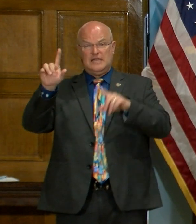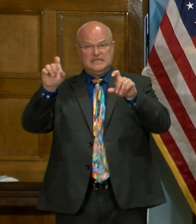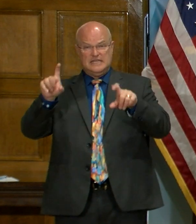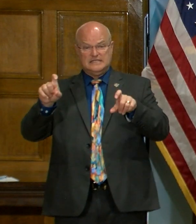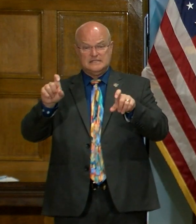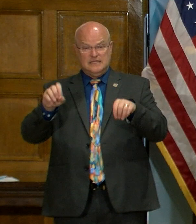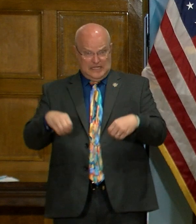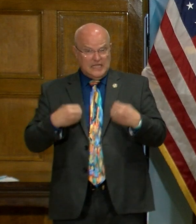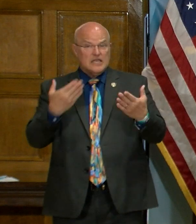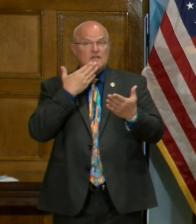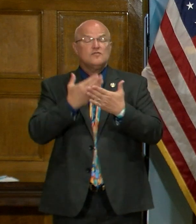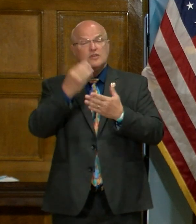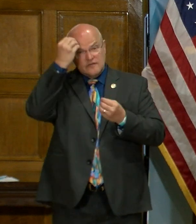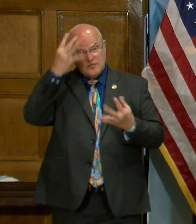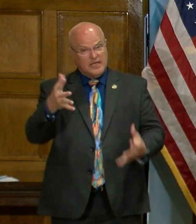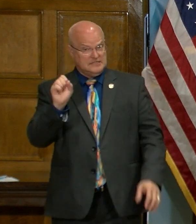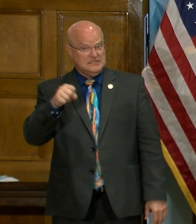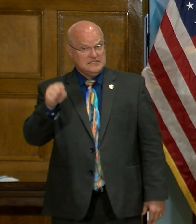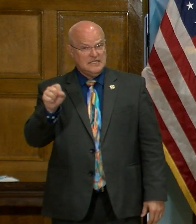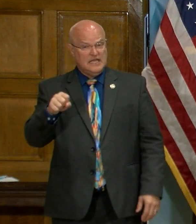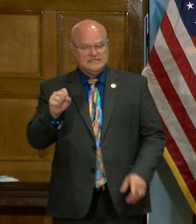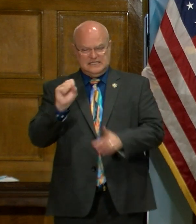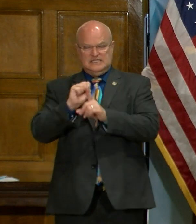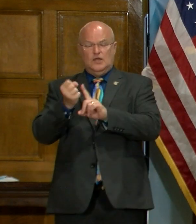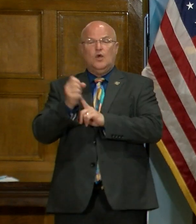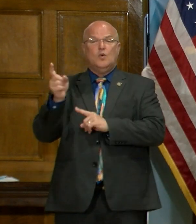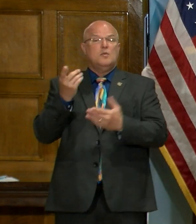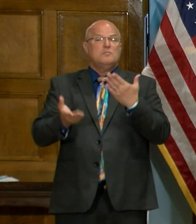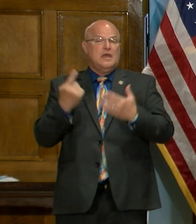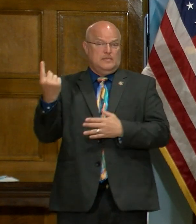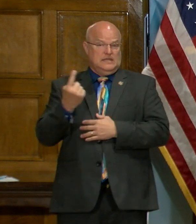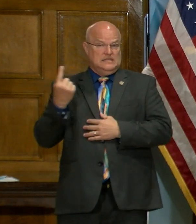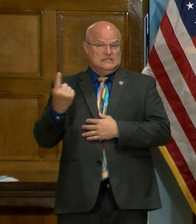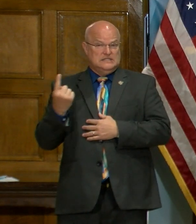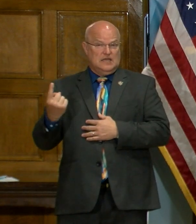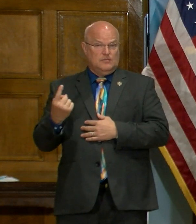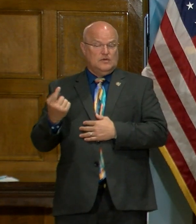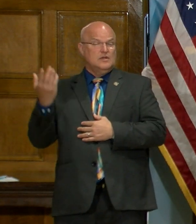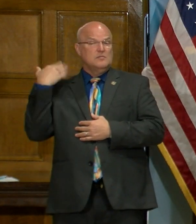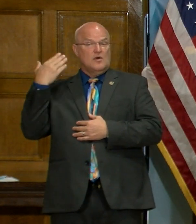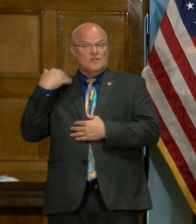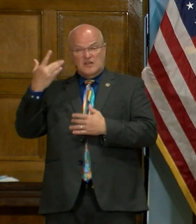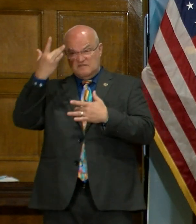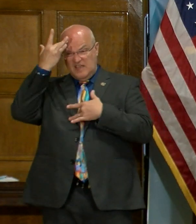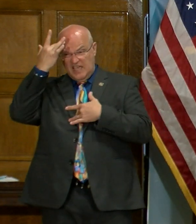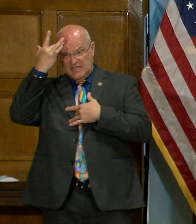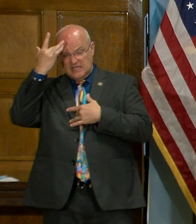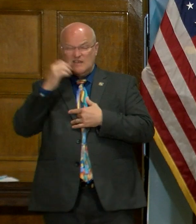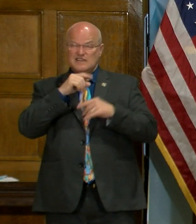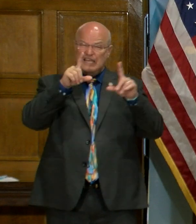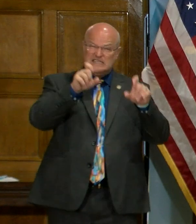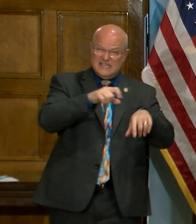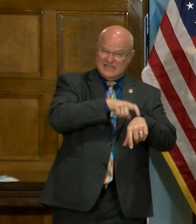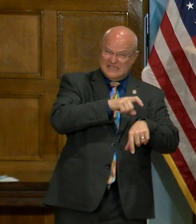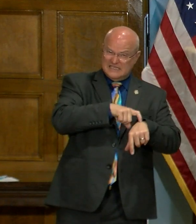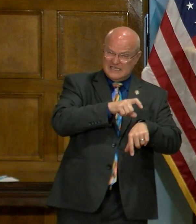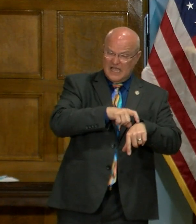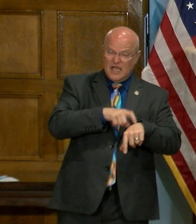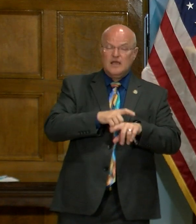useful information, especially in a situation where maybe someone was infected but didn't get tested at that